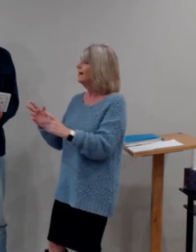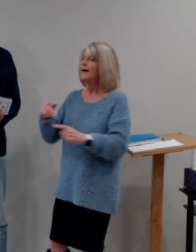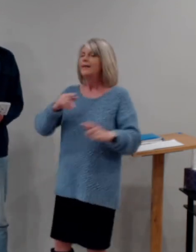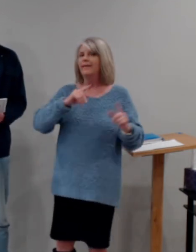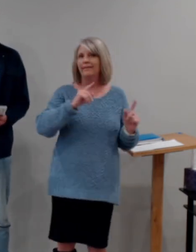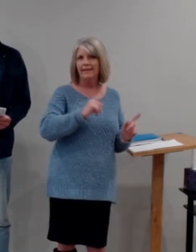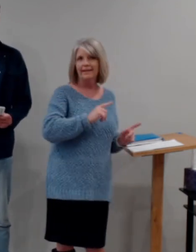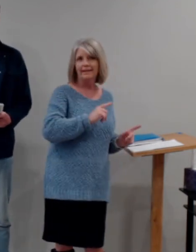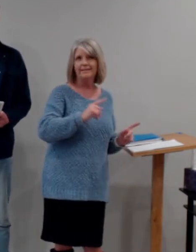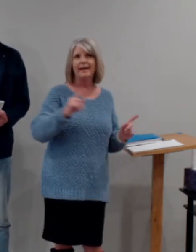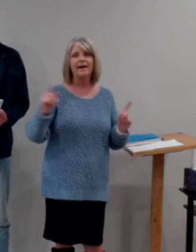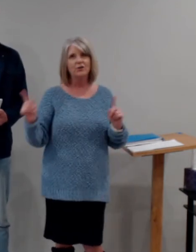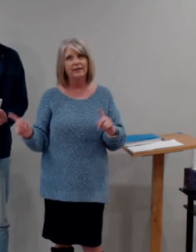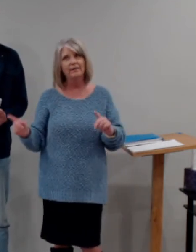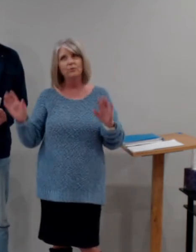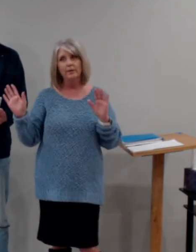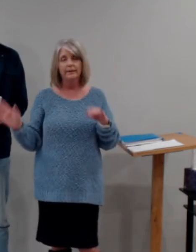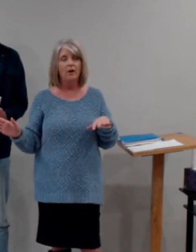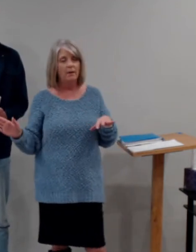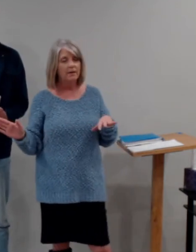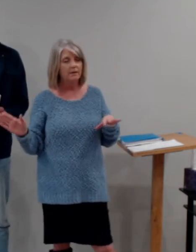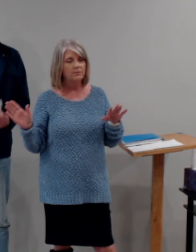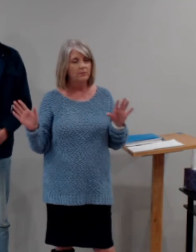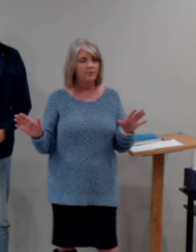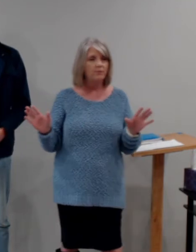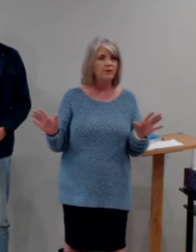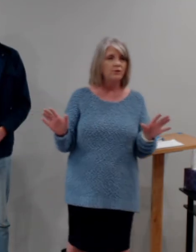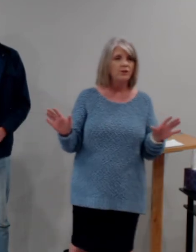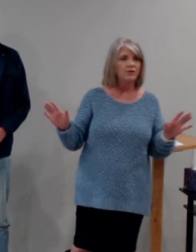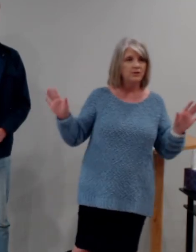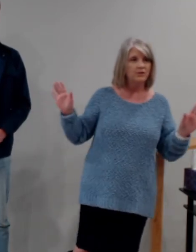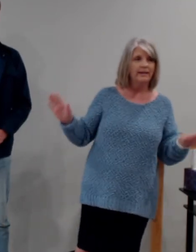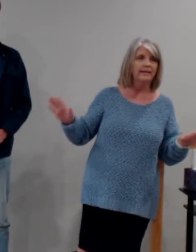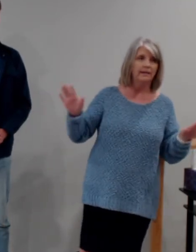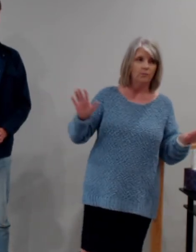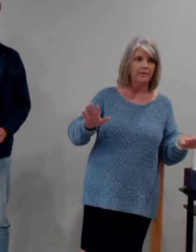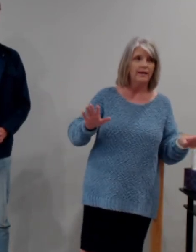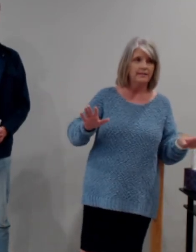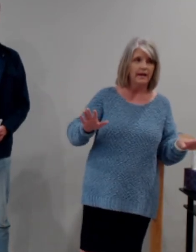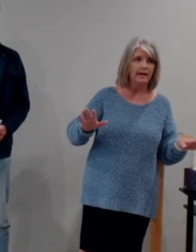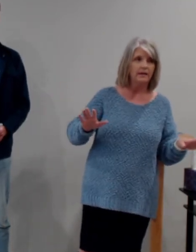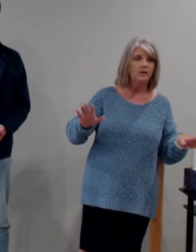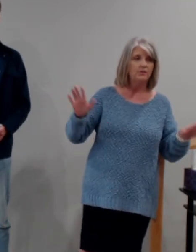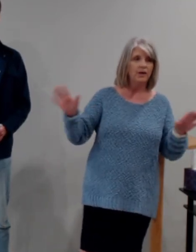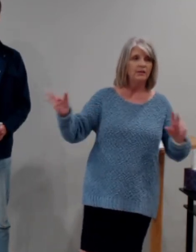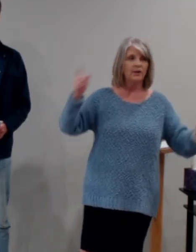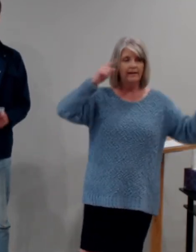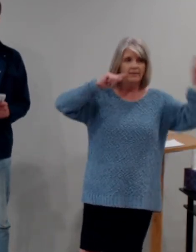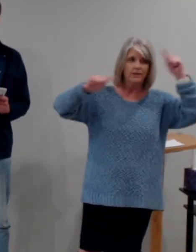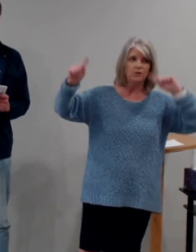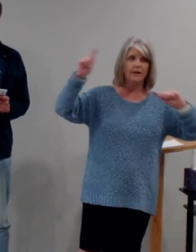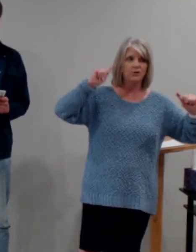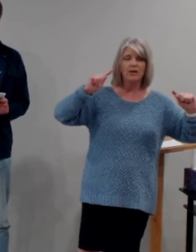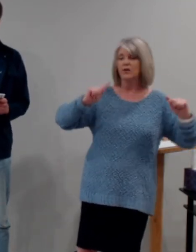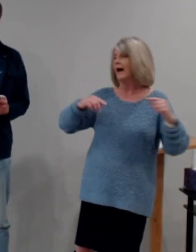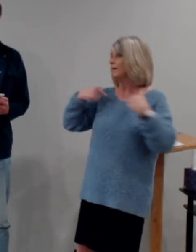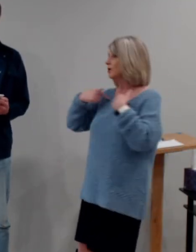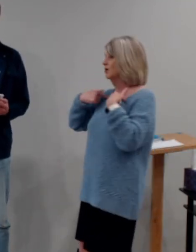Okay. The thing is, actually, you're really not, because with the preacher, you got to just try to get in what they say. You've got to try to think in your mind, change it. I'm not